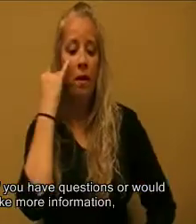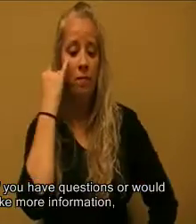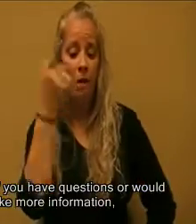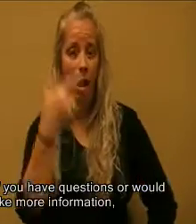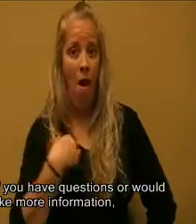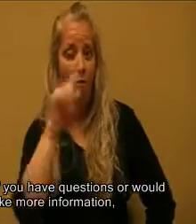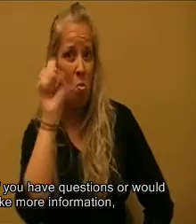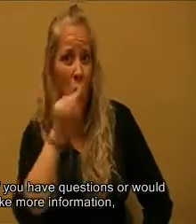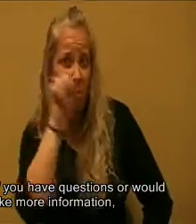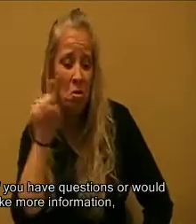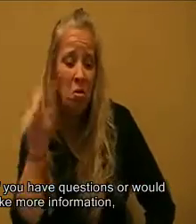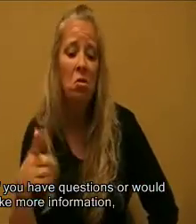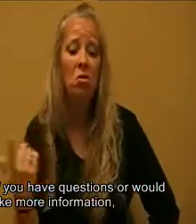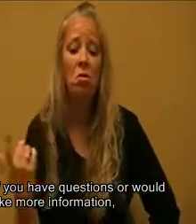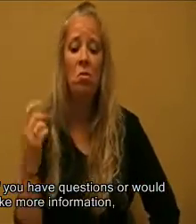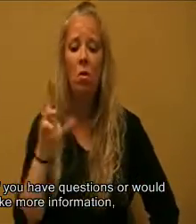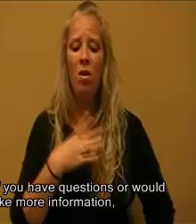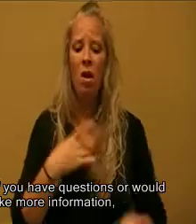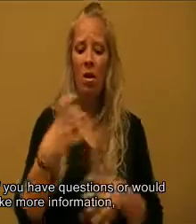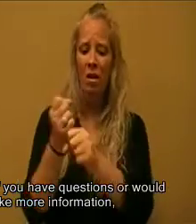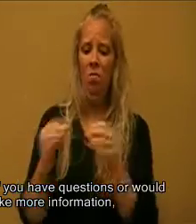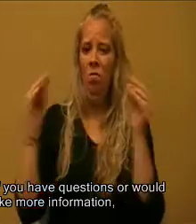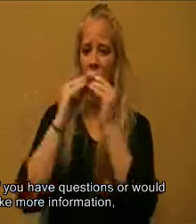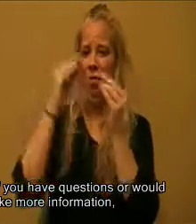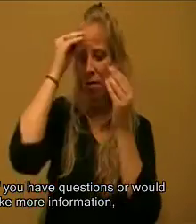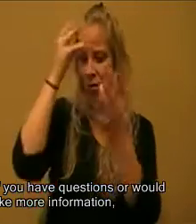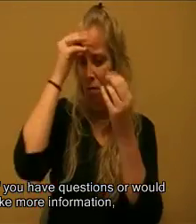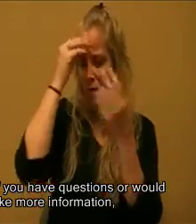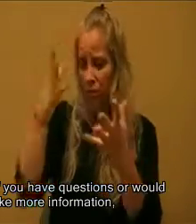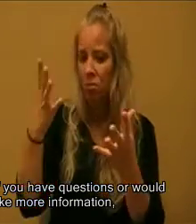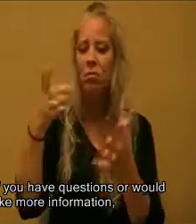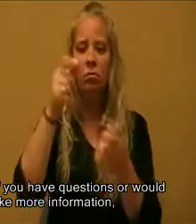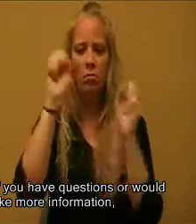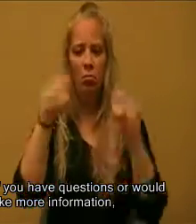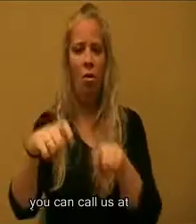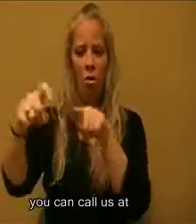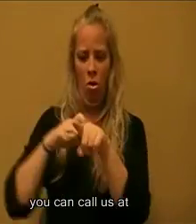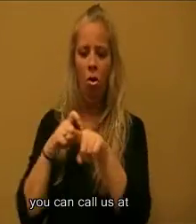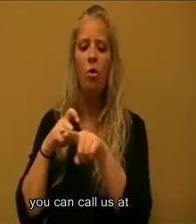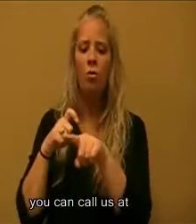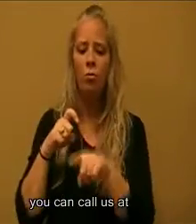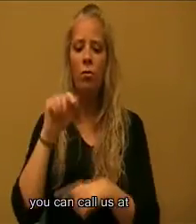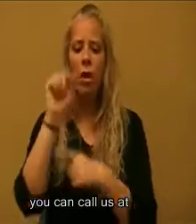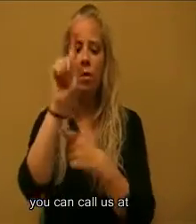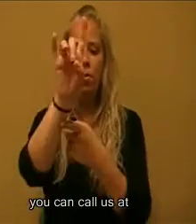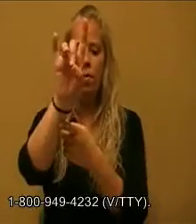If you have questions or would like more information, you can call us at